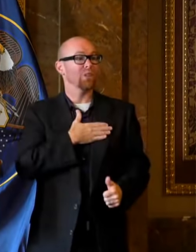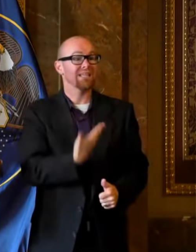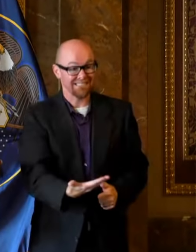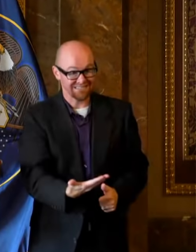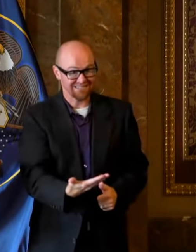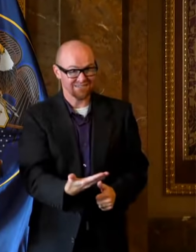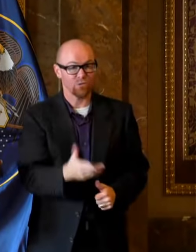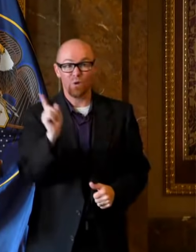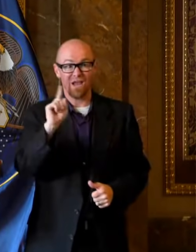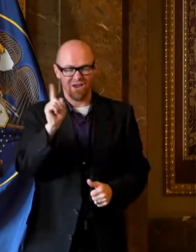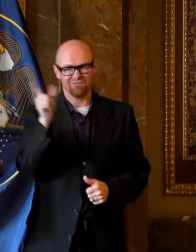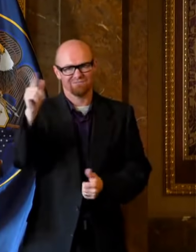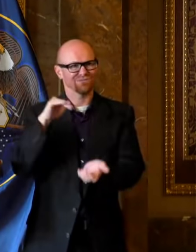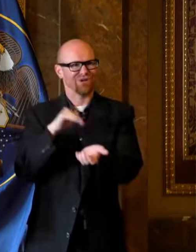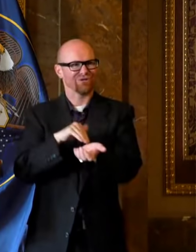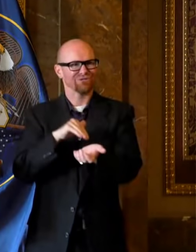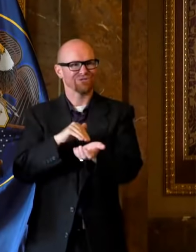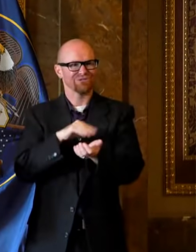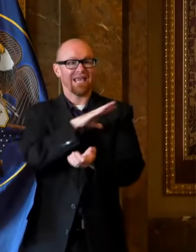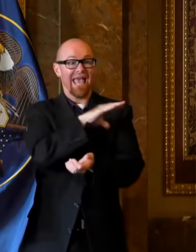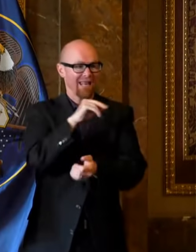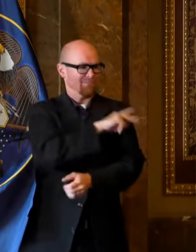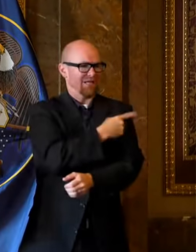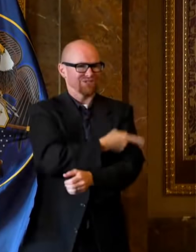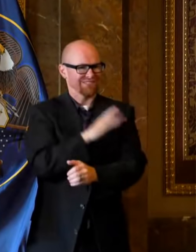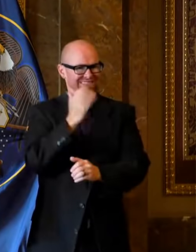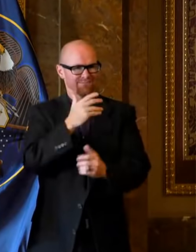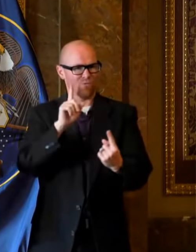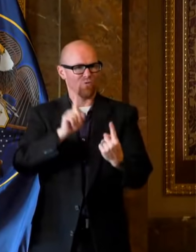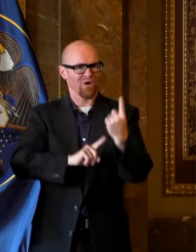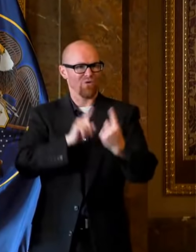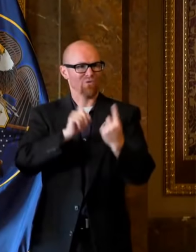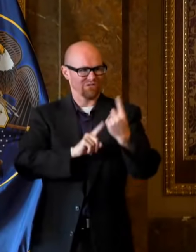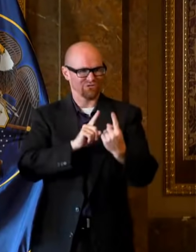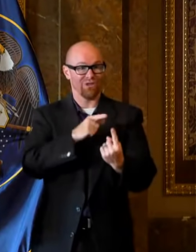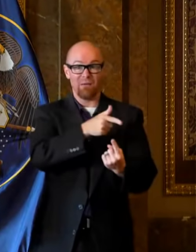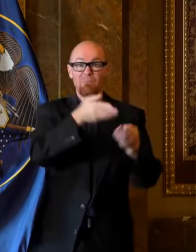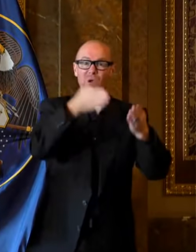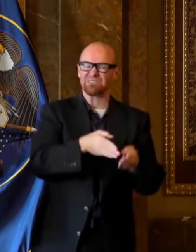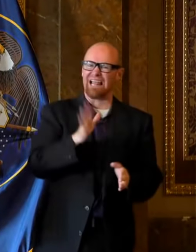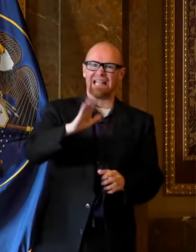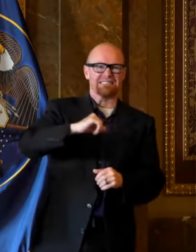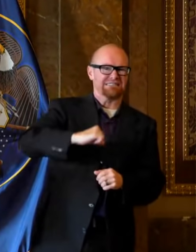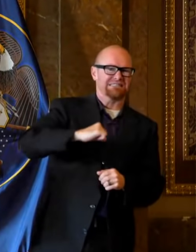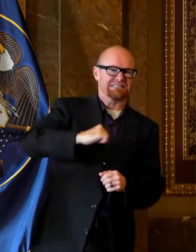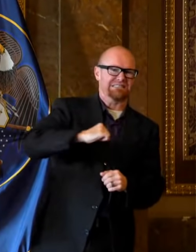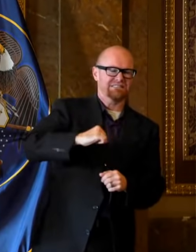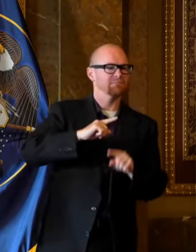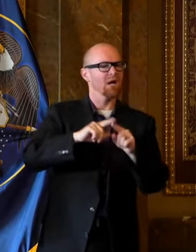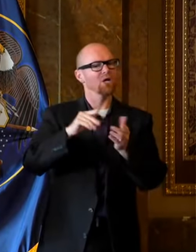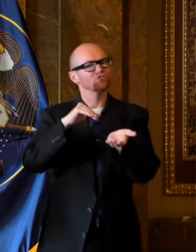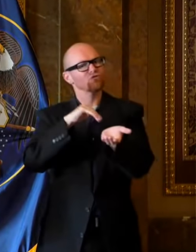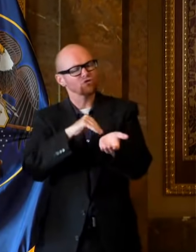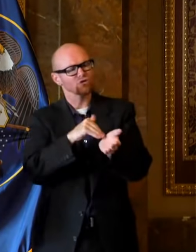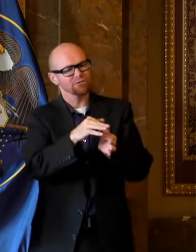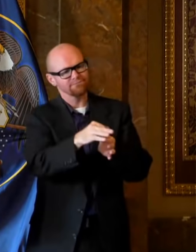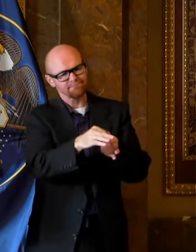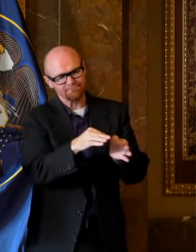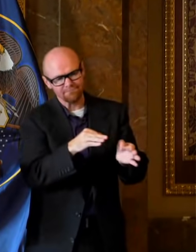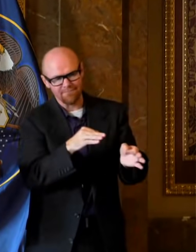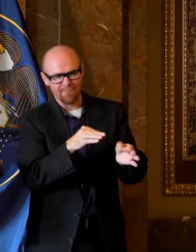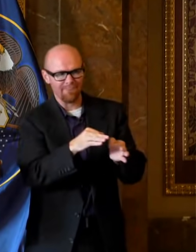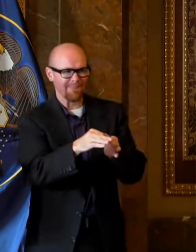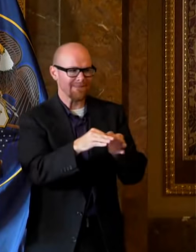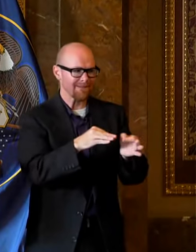having conversations one-on-one with patients who are skeptical of the vaccine. But that takes